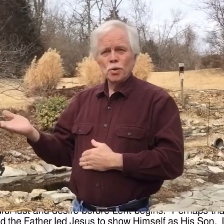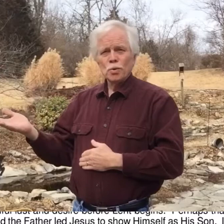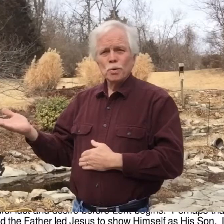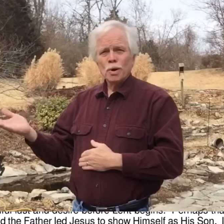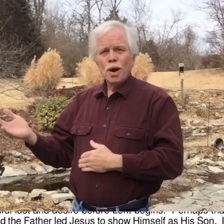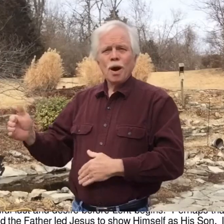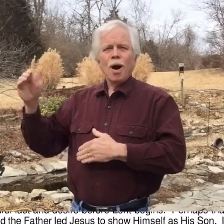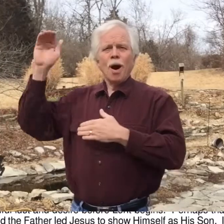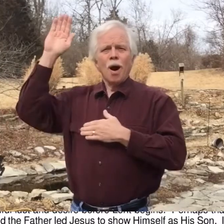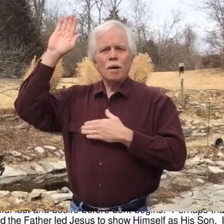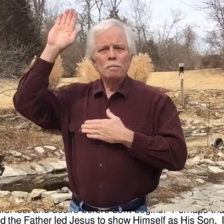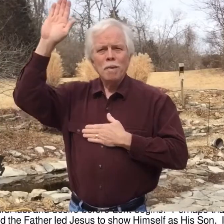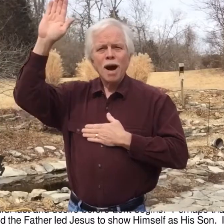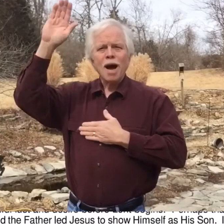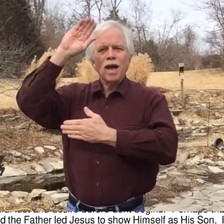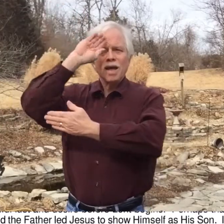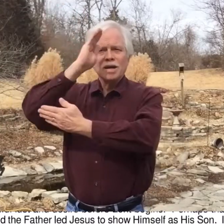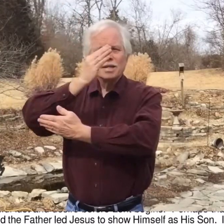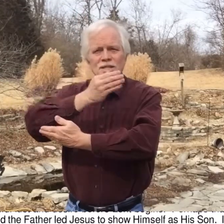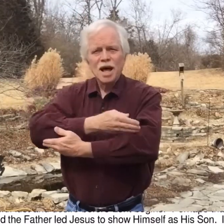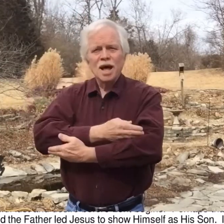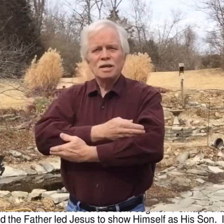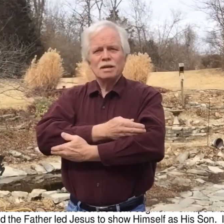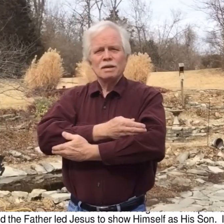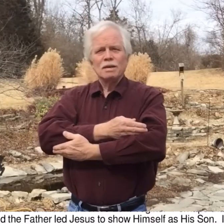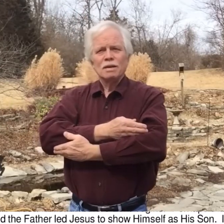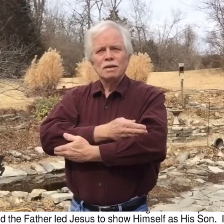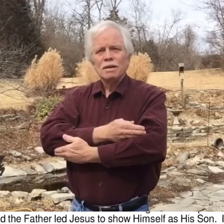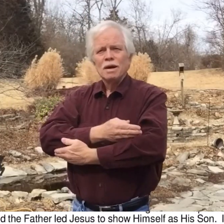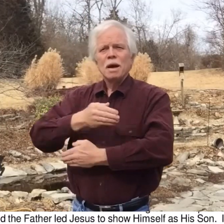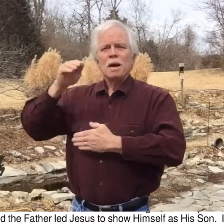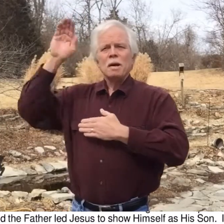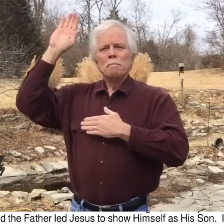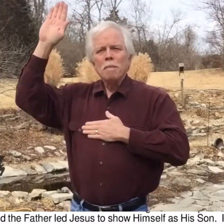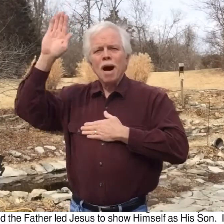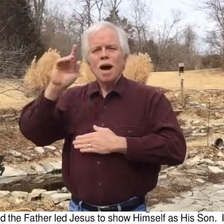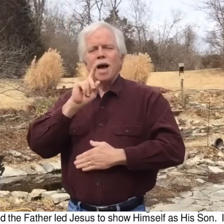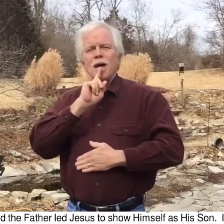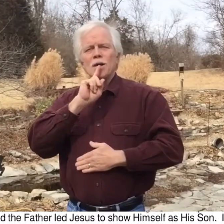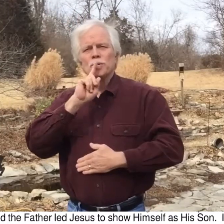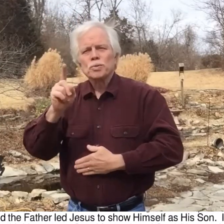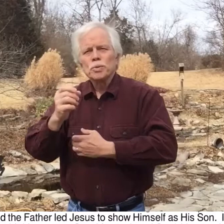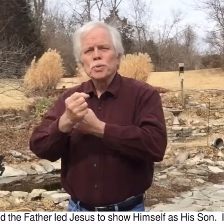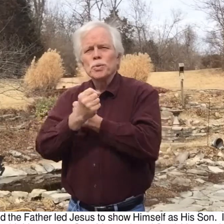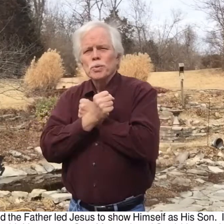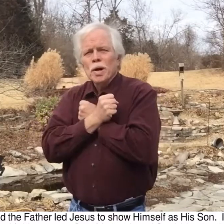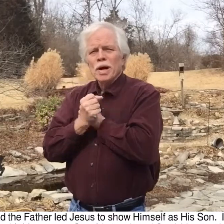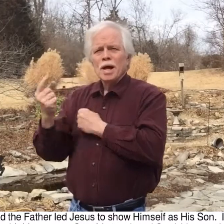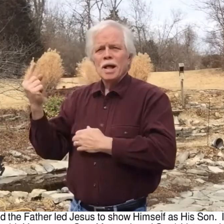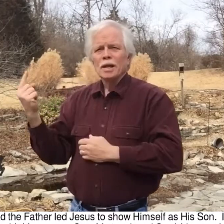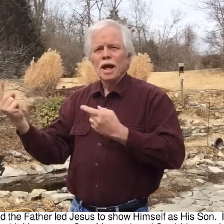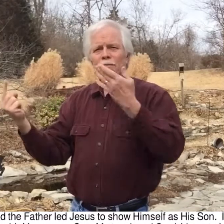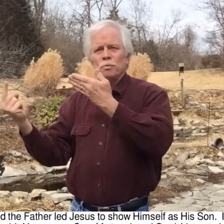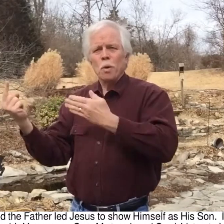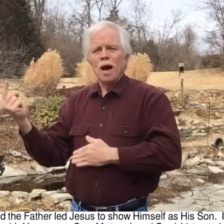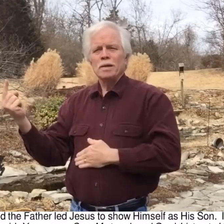are my Son, my true loved one.